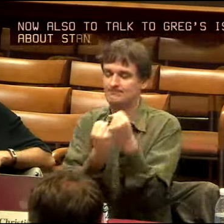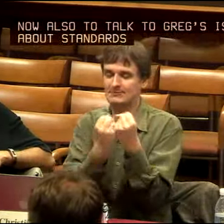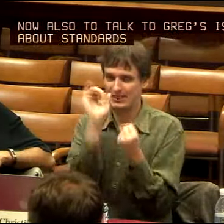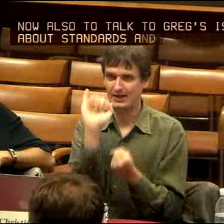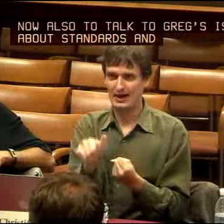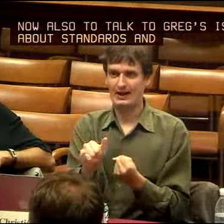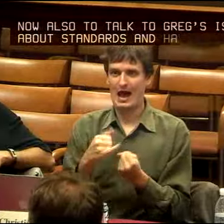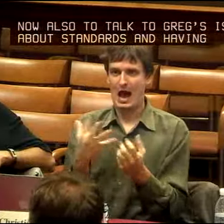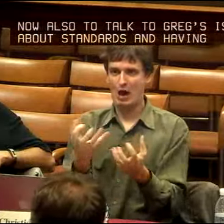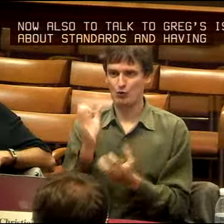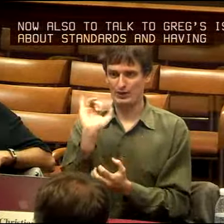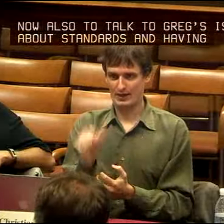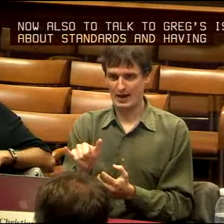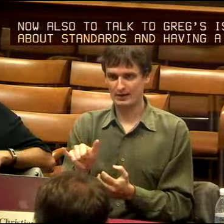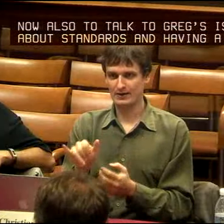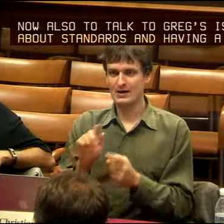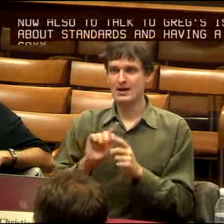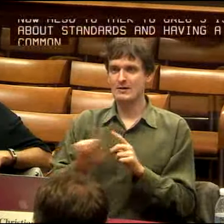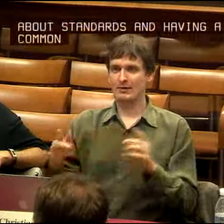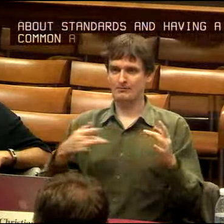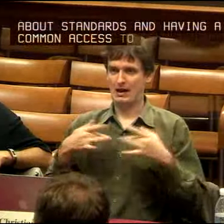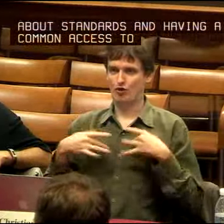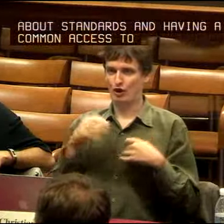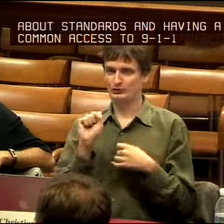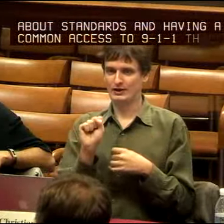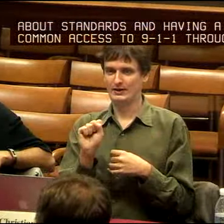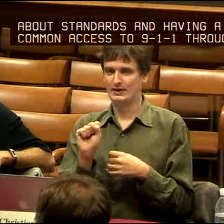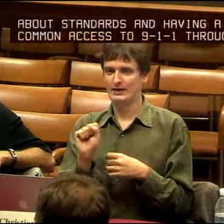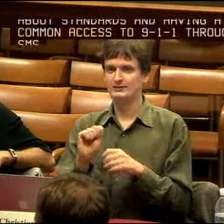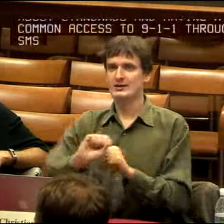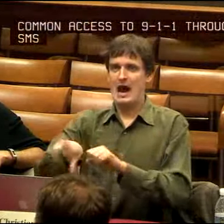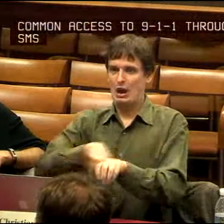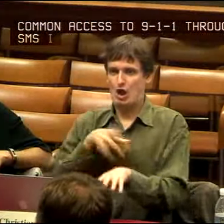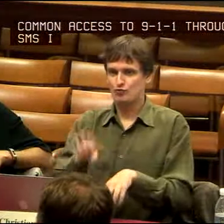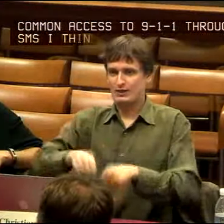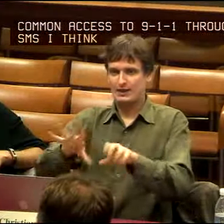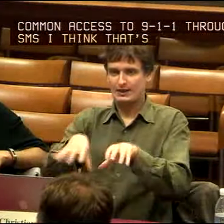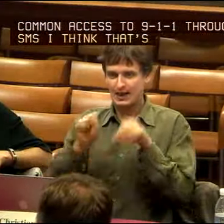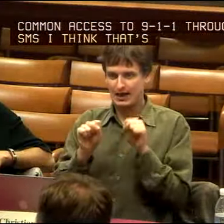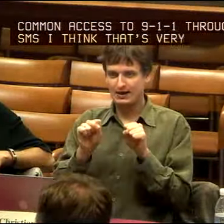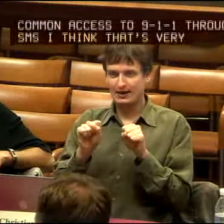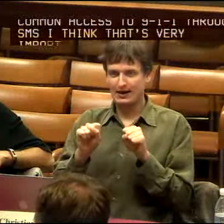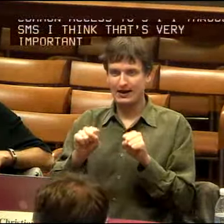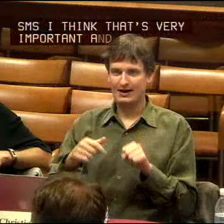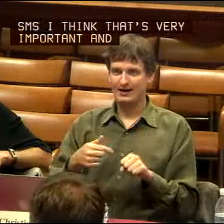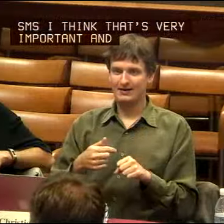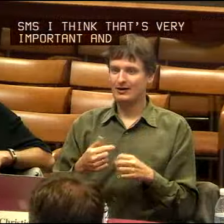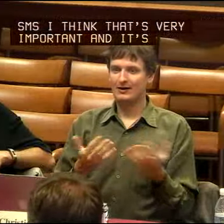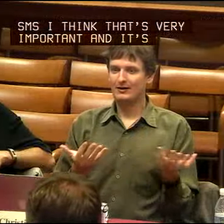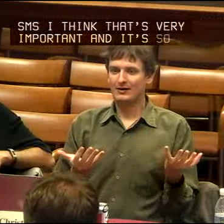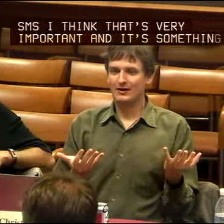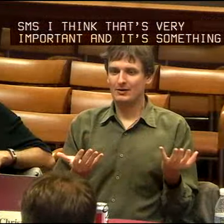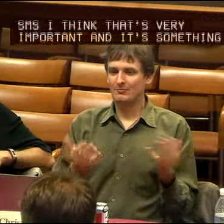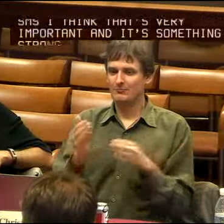important, and it's something I strongly support. However, my concern is about the length of time it'll take to get